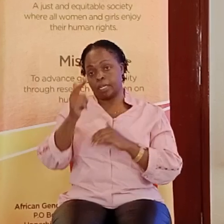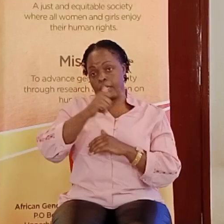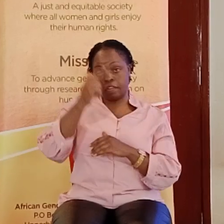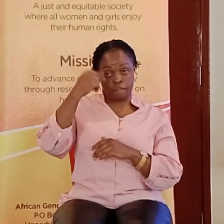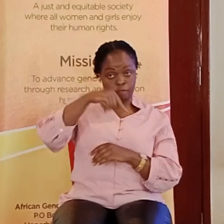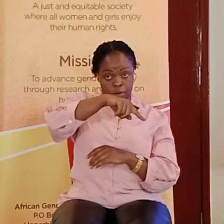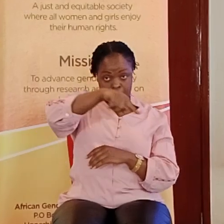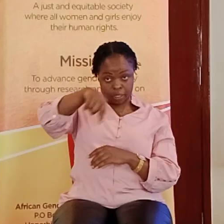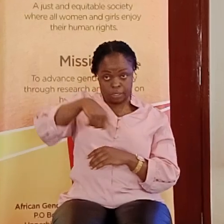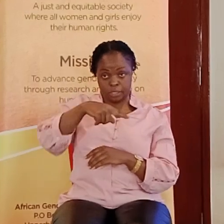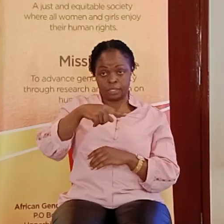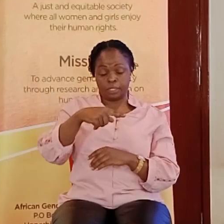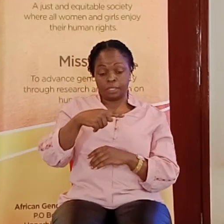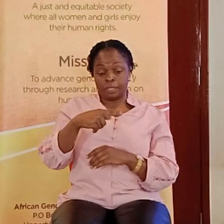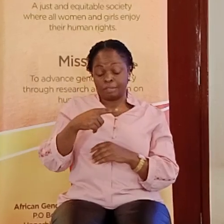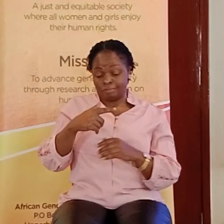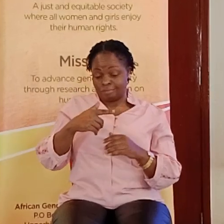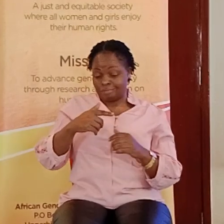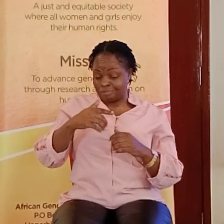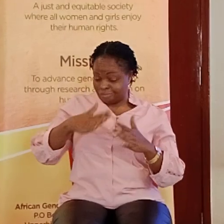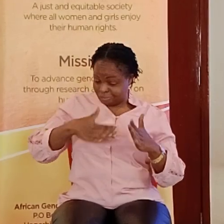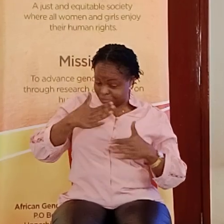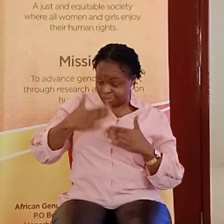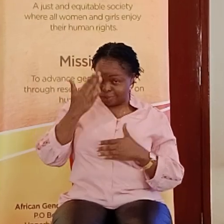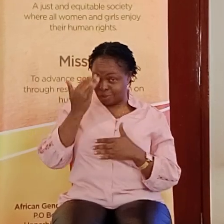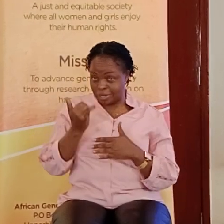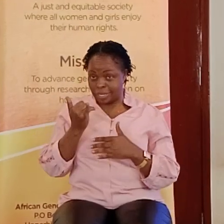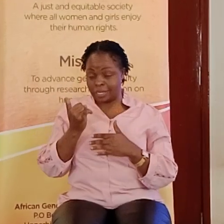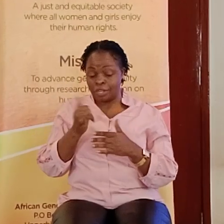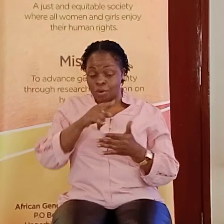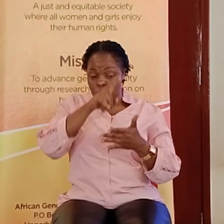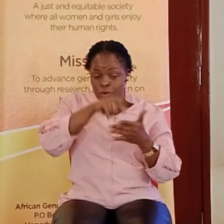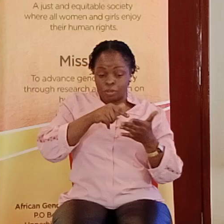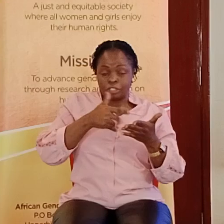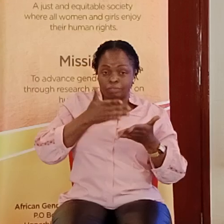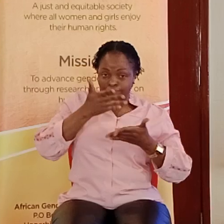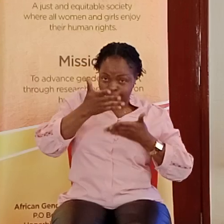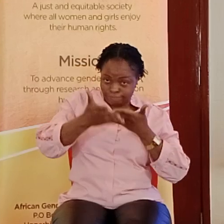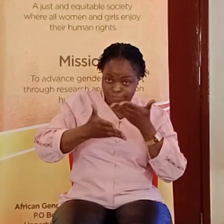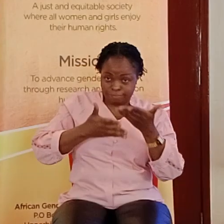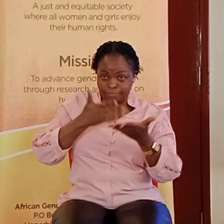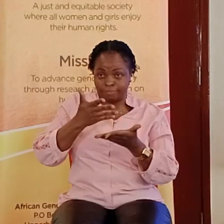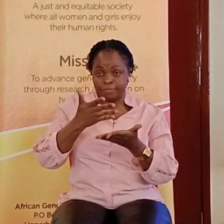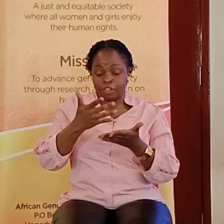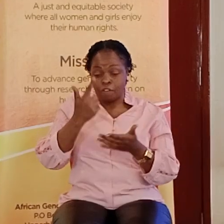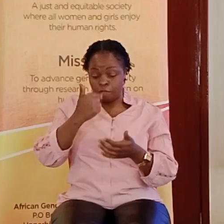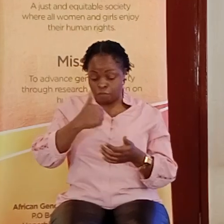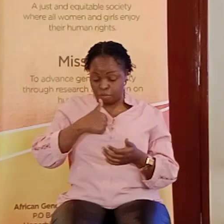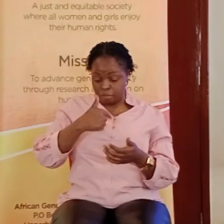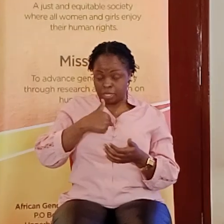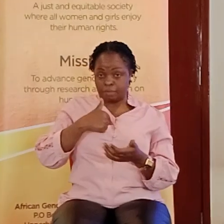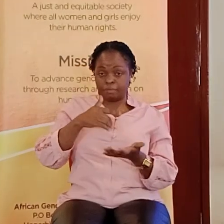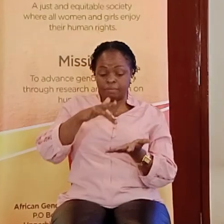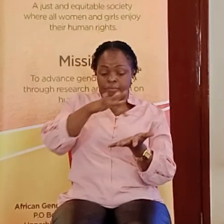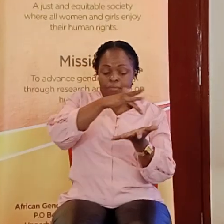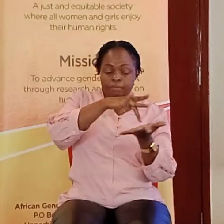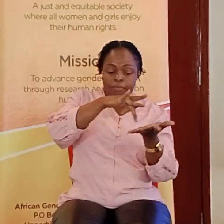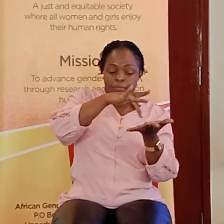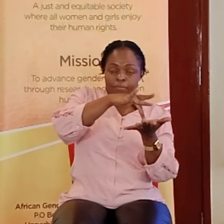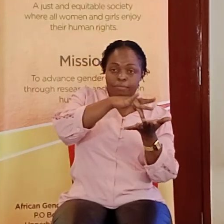it is exciting is because whatever we are discussing, I think for me is very central and very timely.